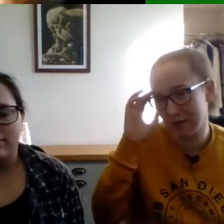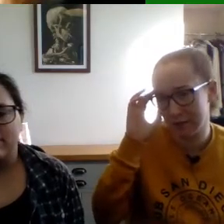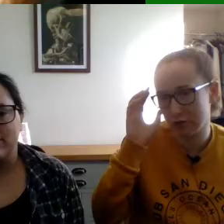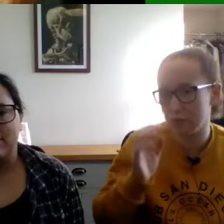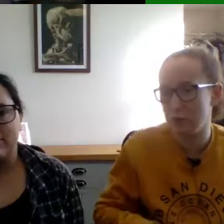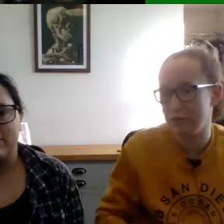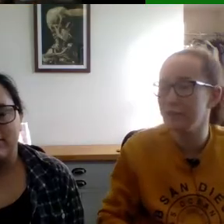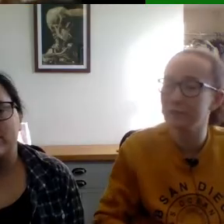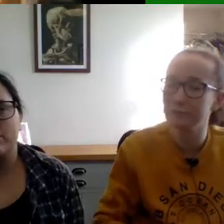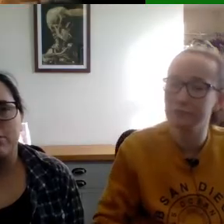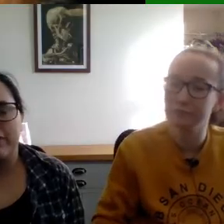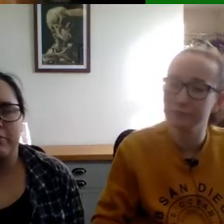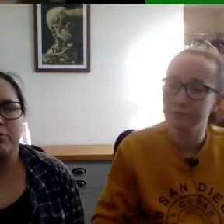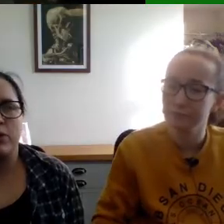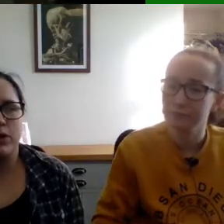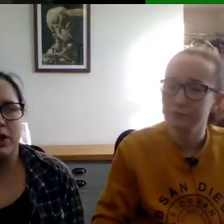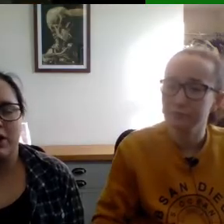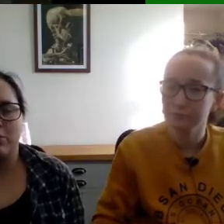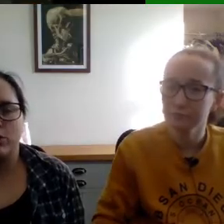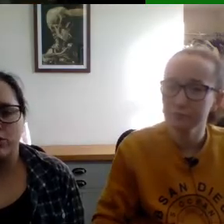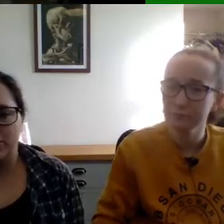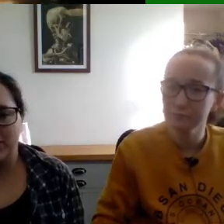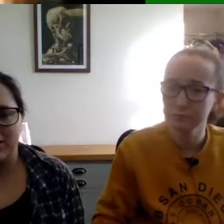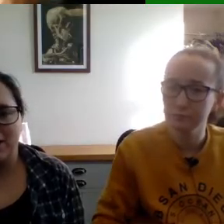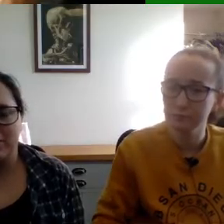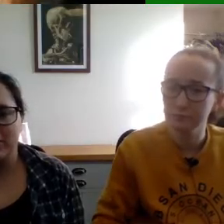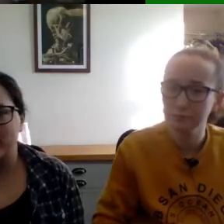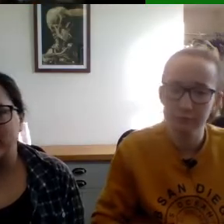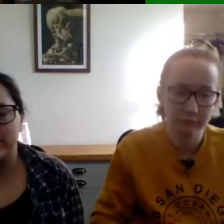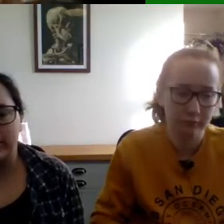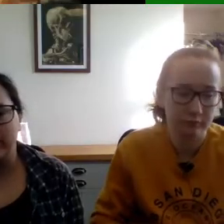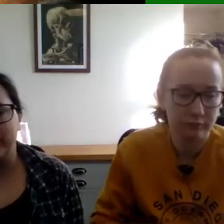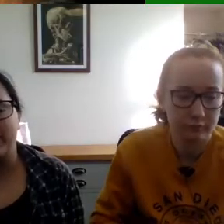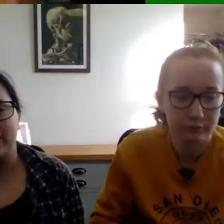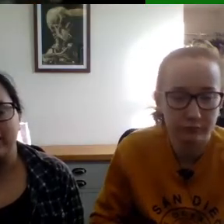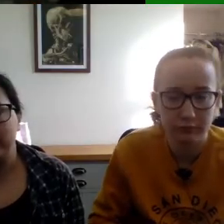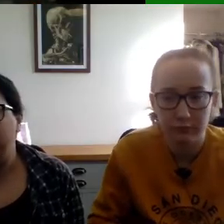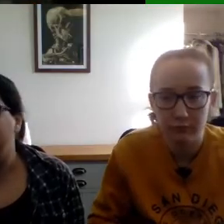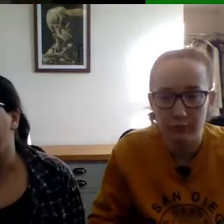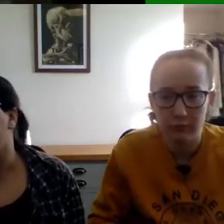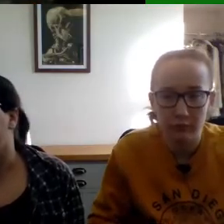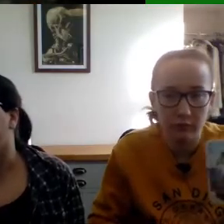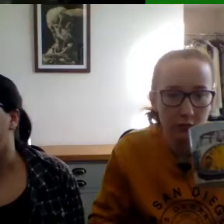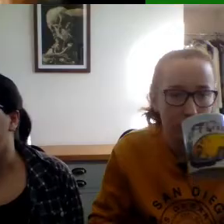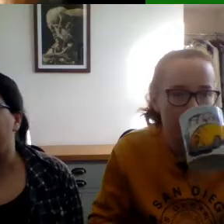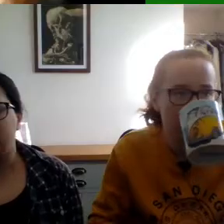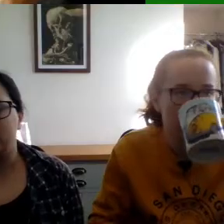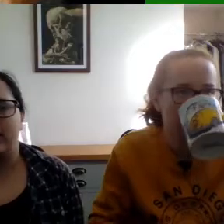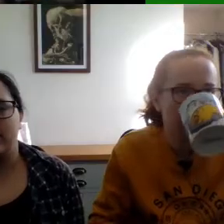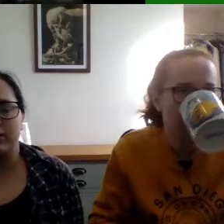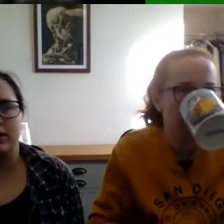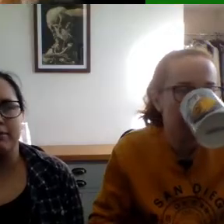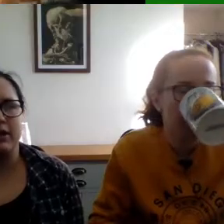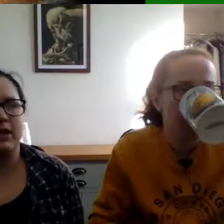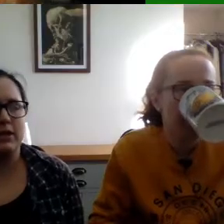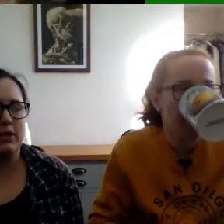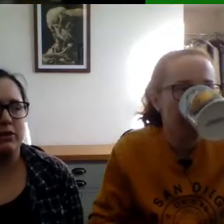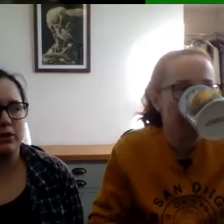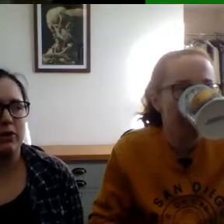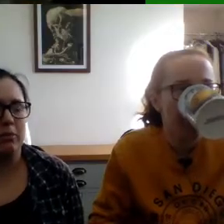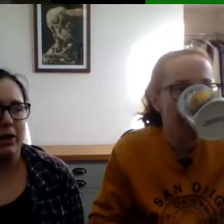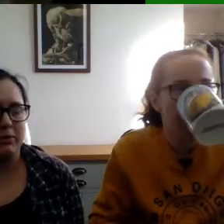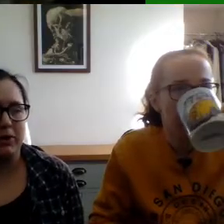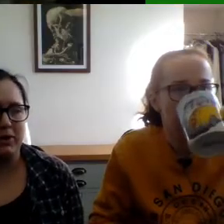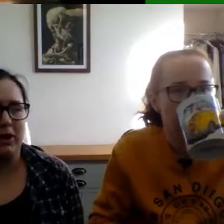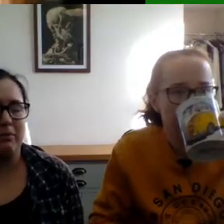adding these things to it. It's what we find with most emotional things that happen to us. It's not like we forget them. Oh yes, I forgot that I was dumped 18